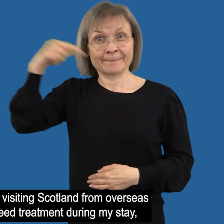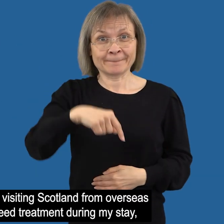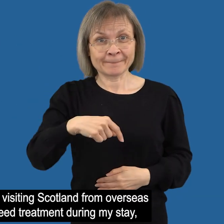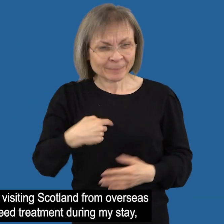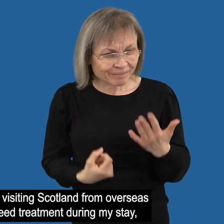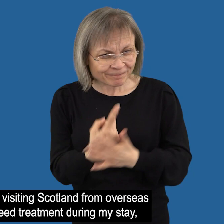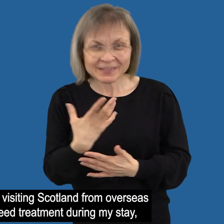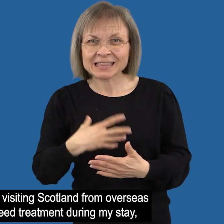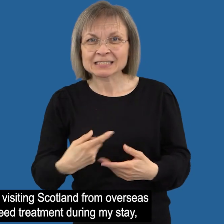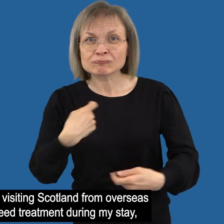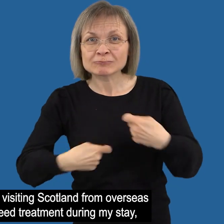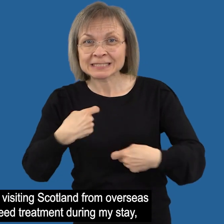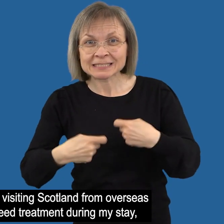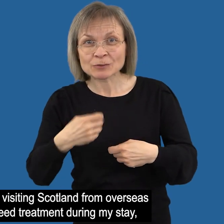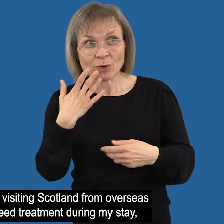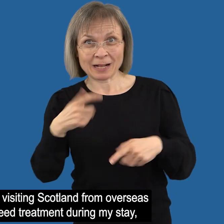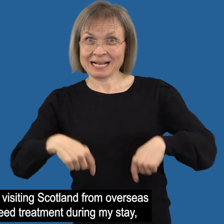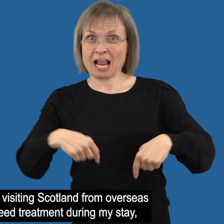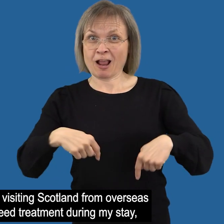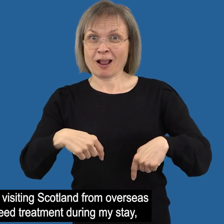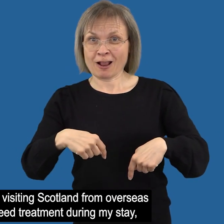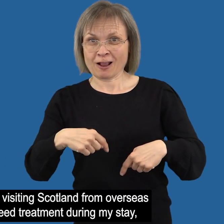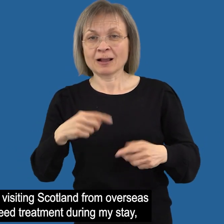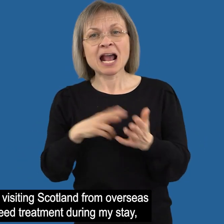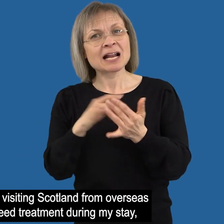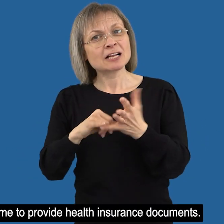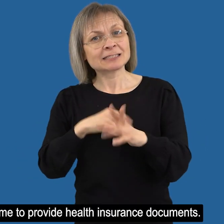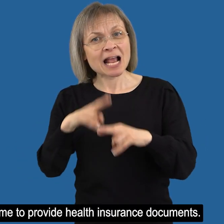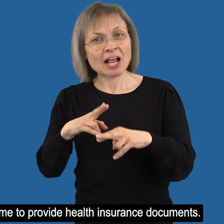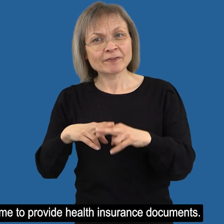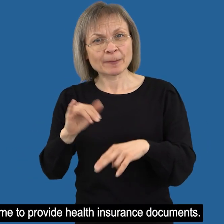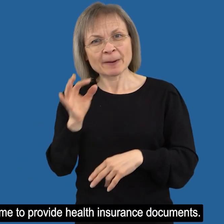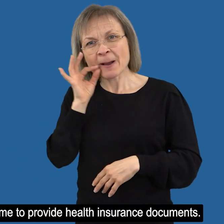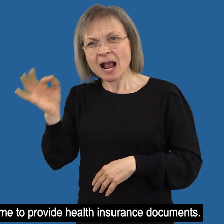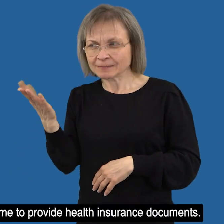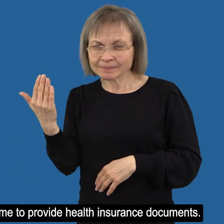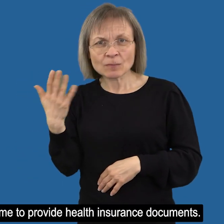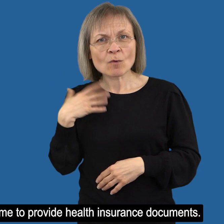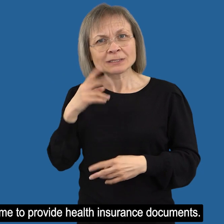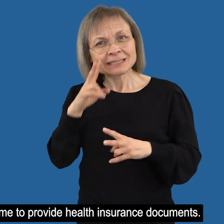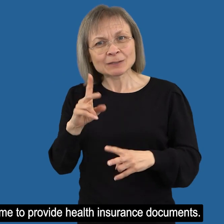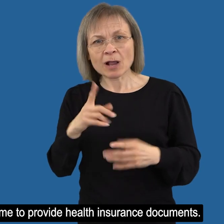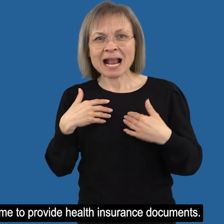during my stay, NHS staff may ask me to provide health insurance documents.